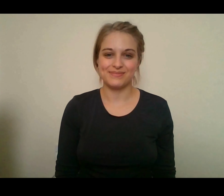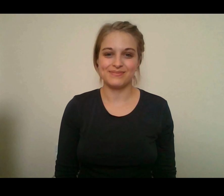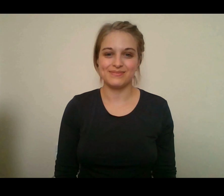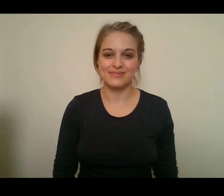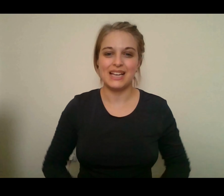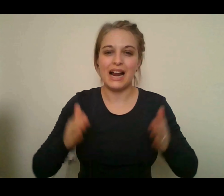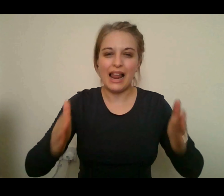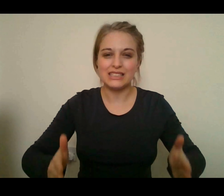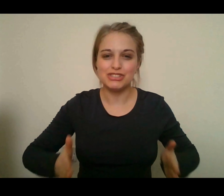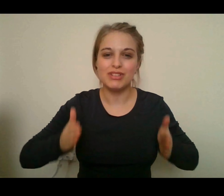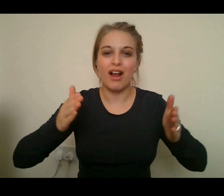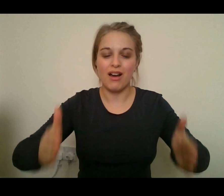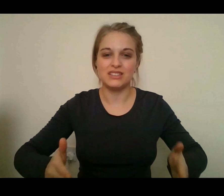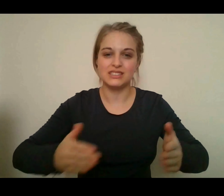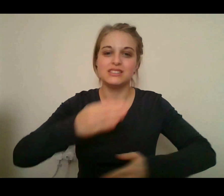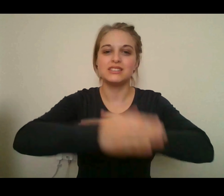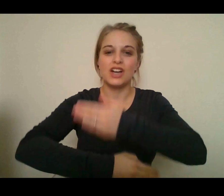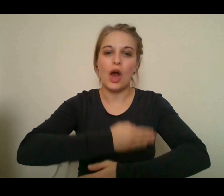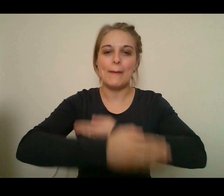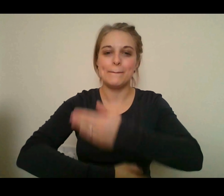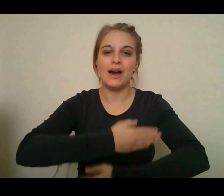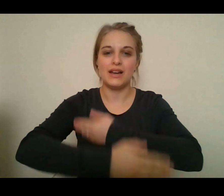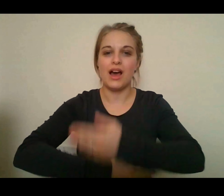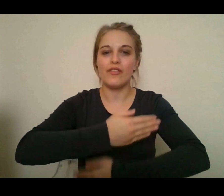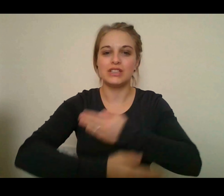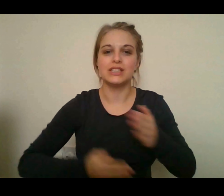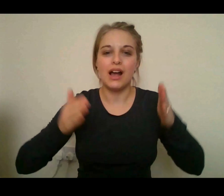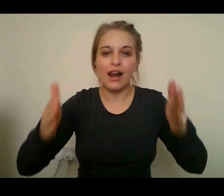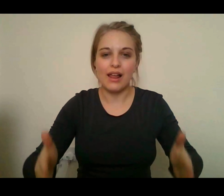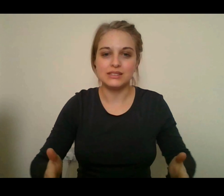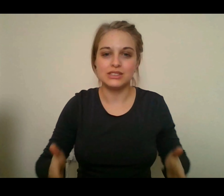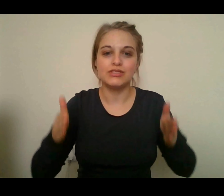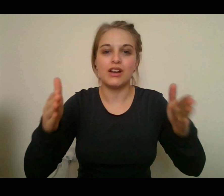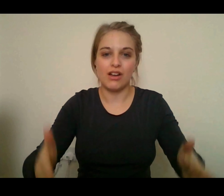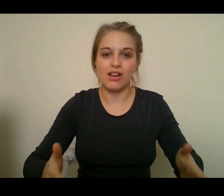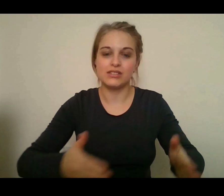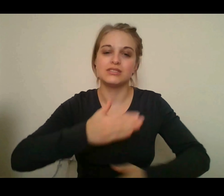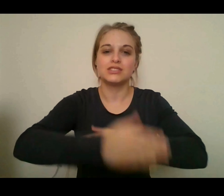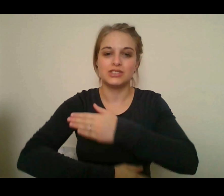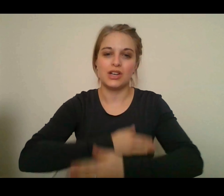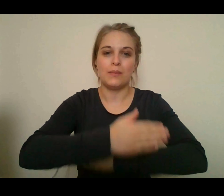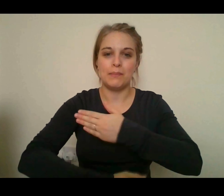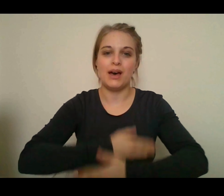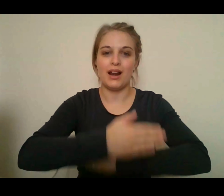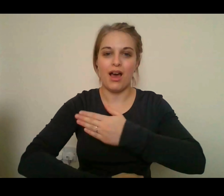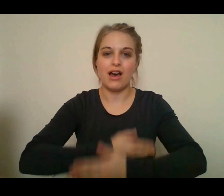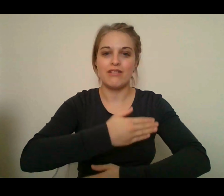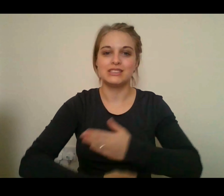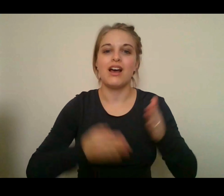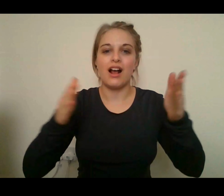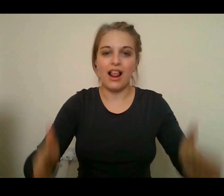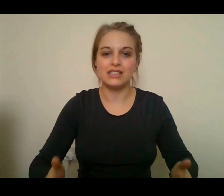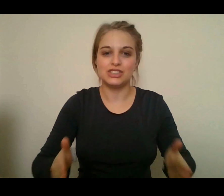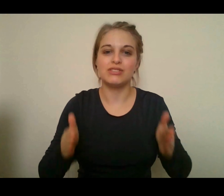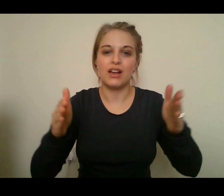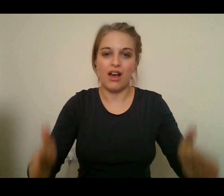on. Clattering on, Combine Harvester, clattering on. Combine